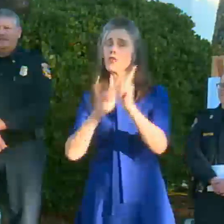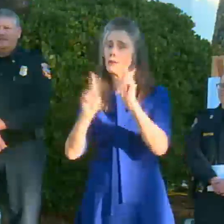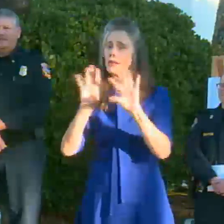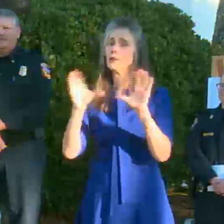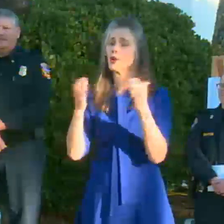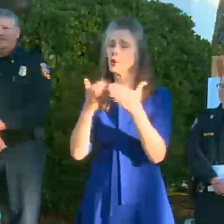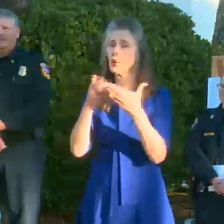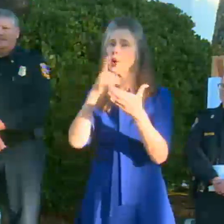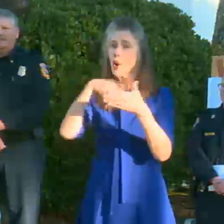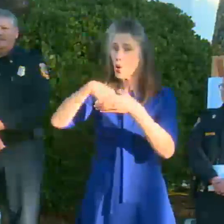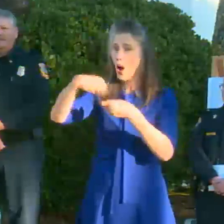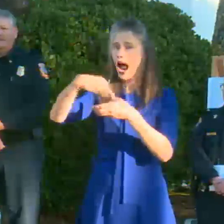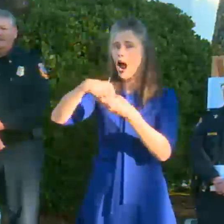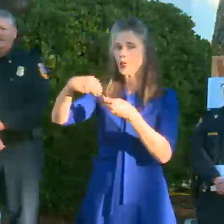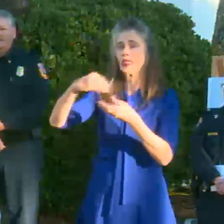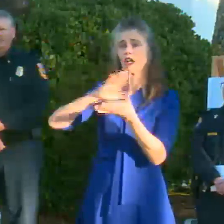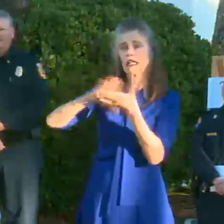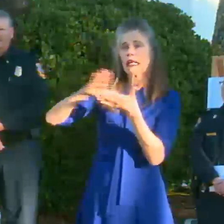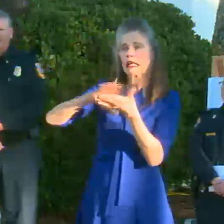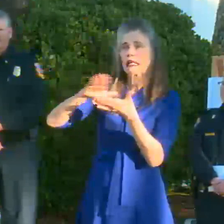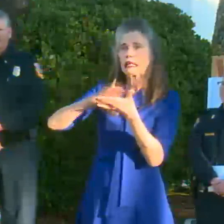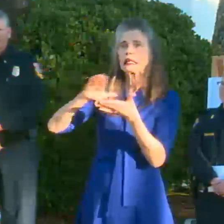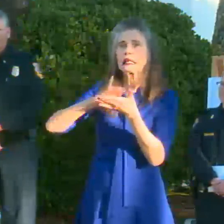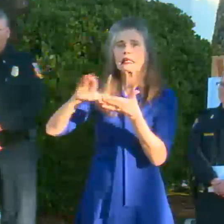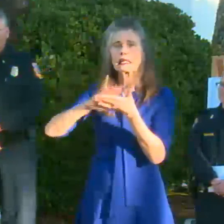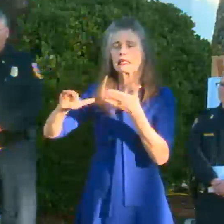success today having the area get